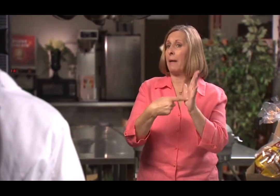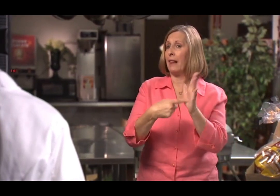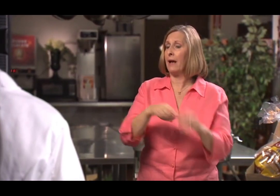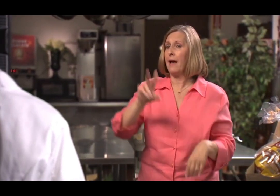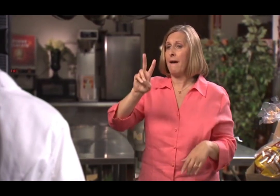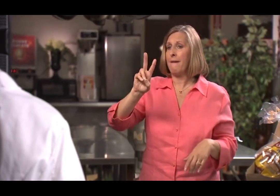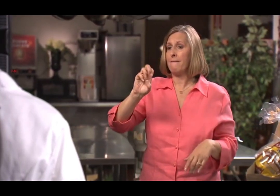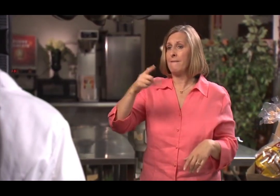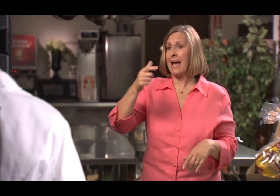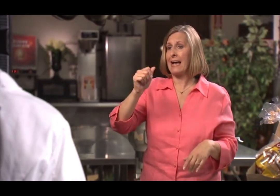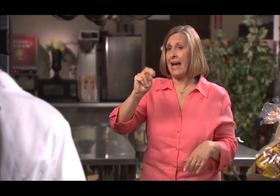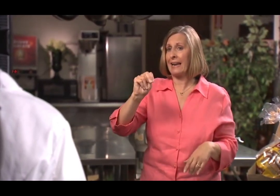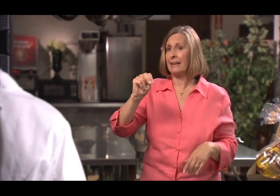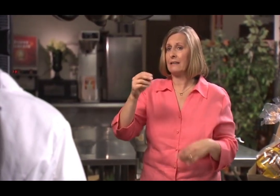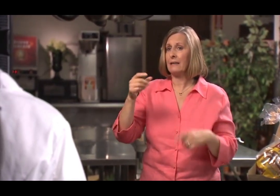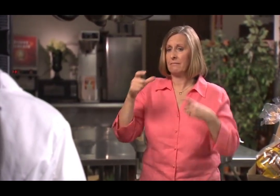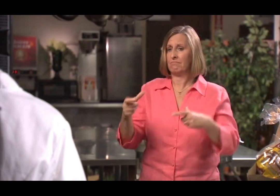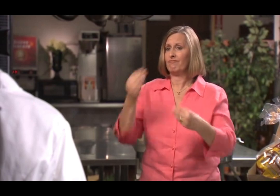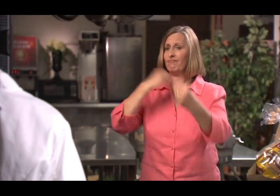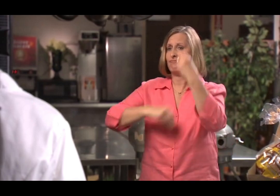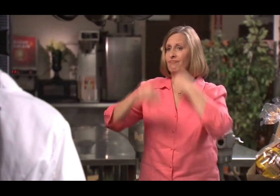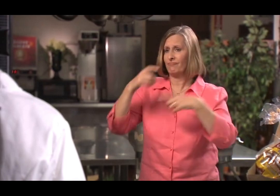What does a vegan plate look like?